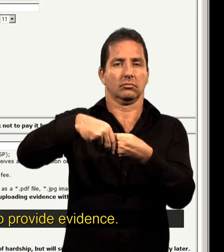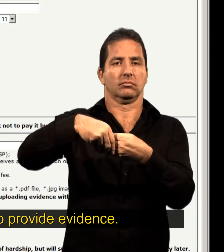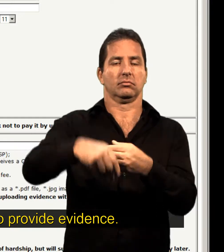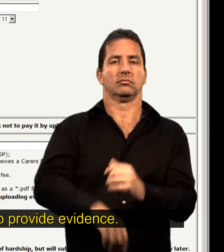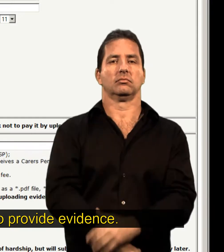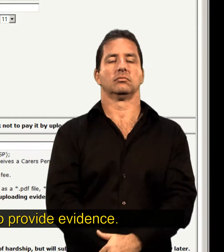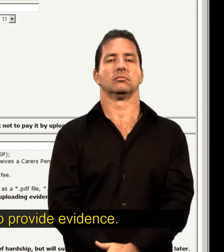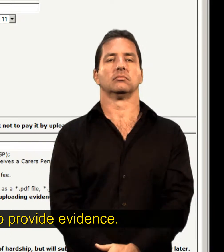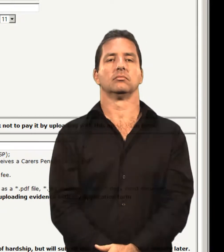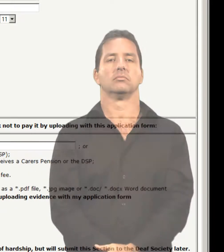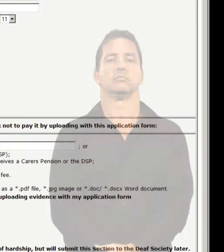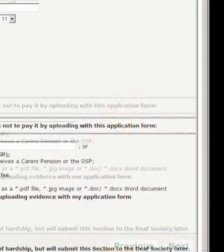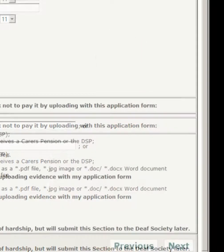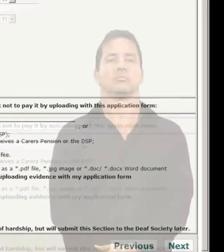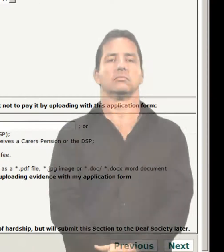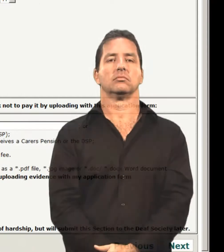provide evidence.